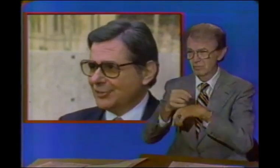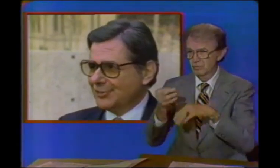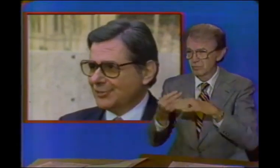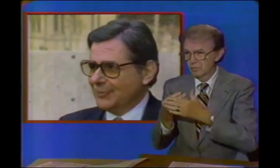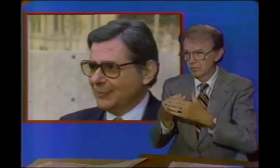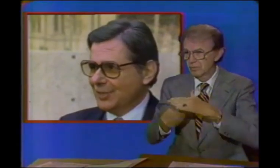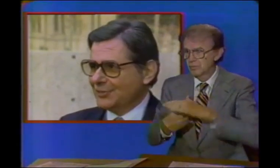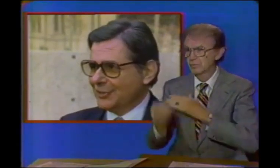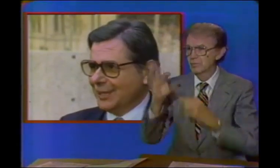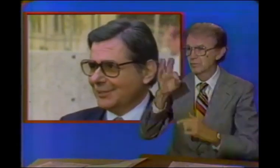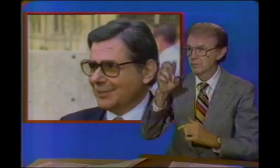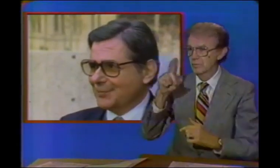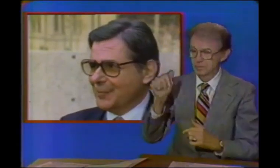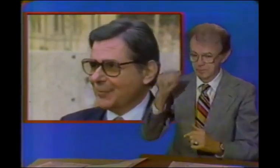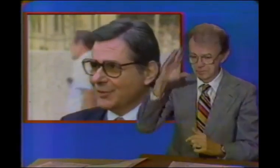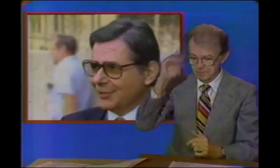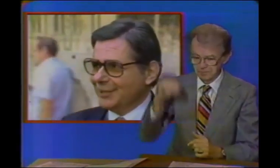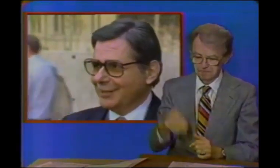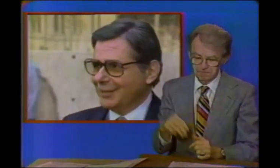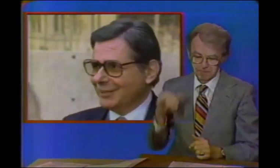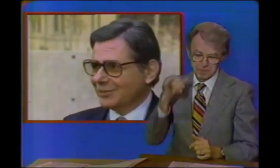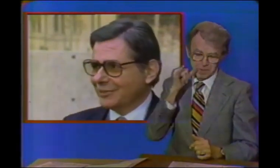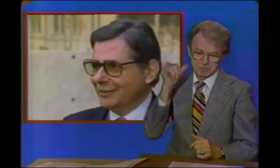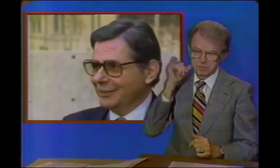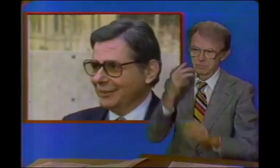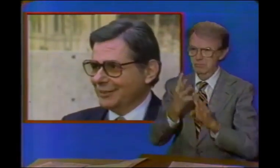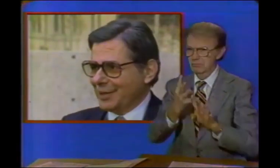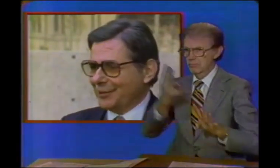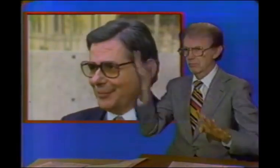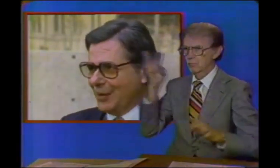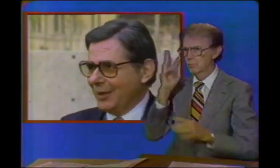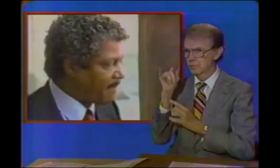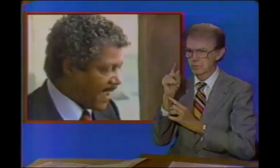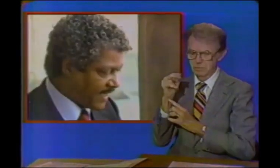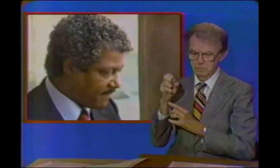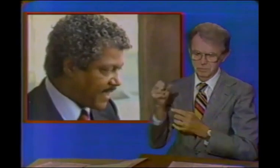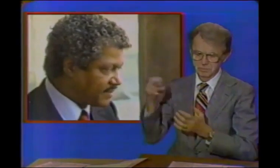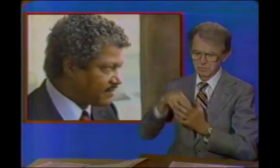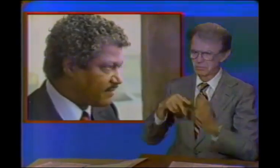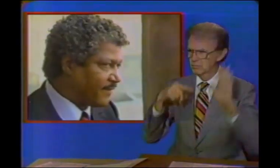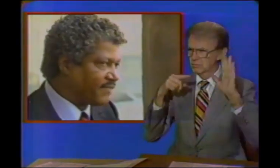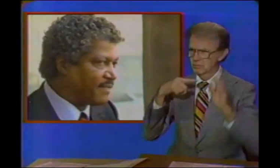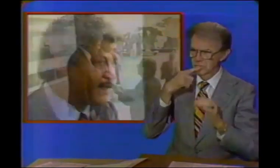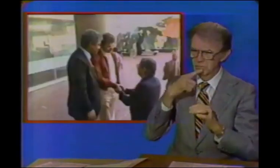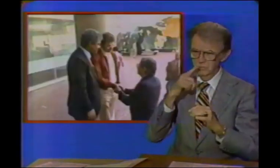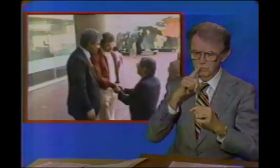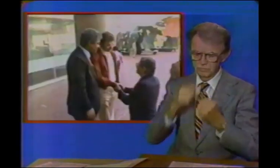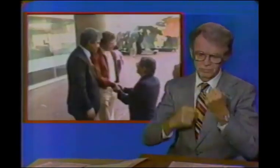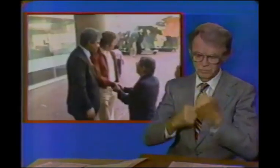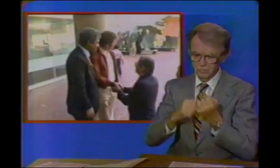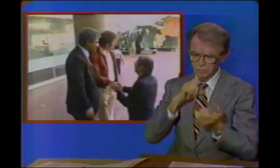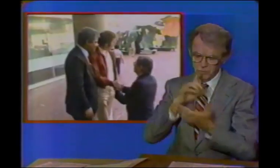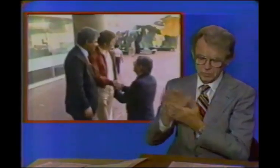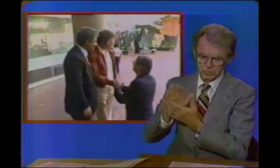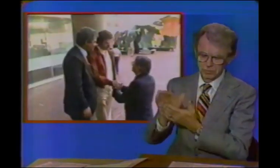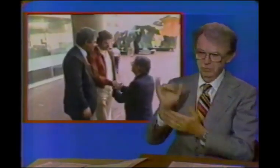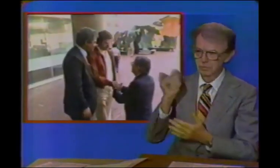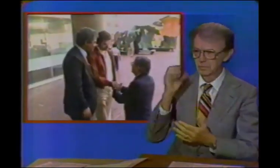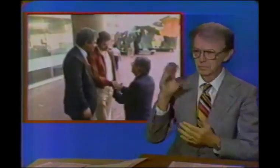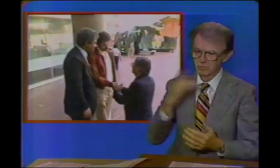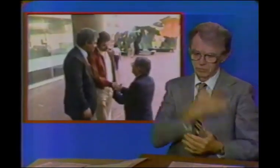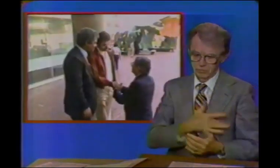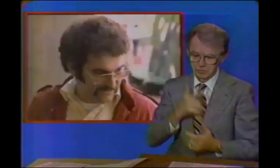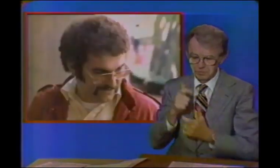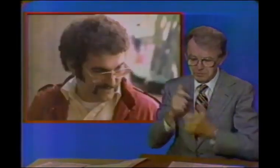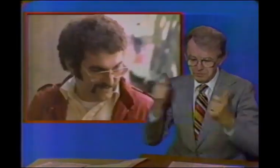behind closed doors with the judge in the case, and that could change. The Portland physician faces charges of bribing a Food and Drug Administration official. That official